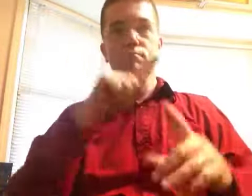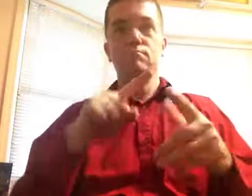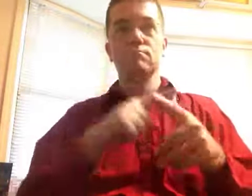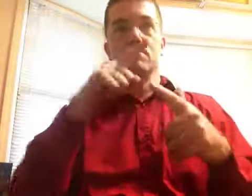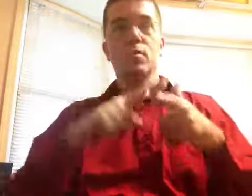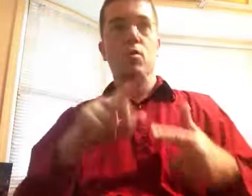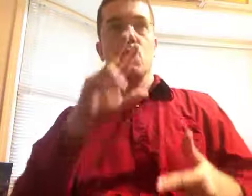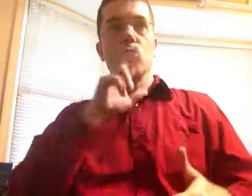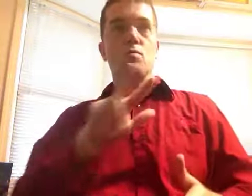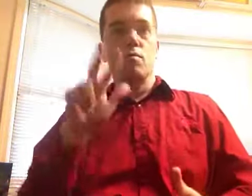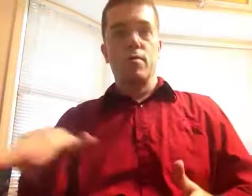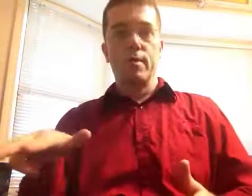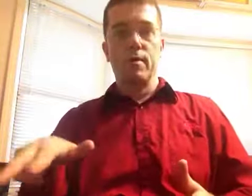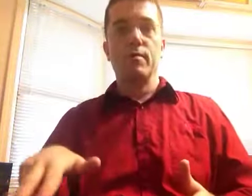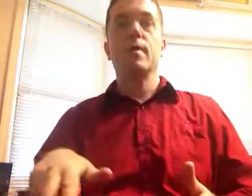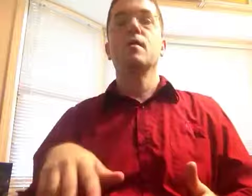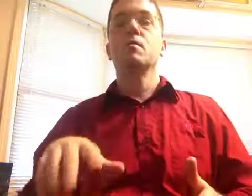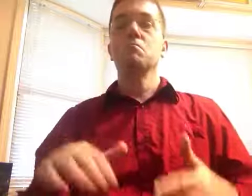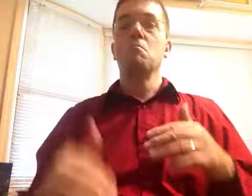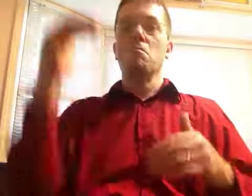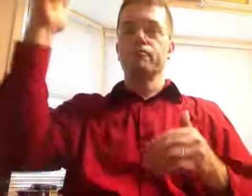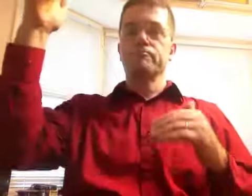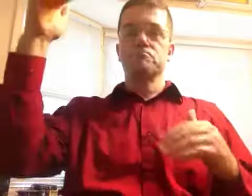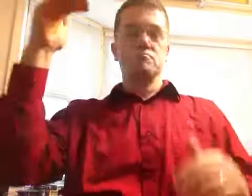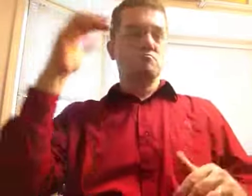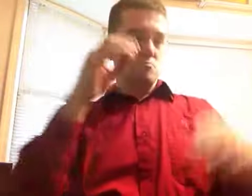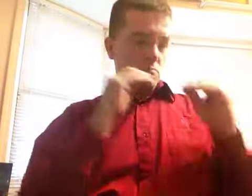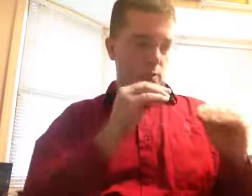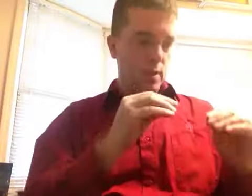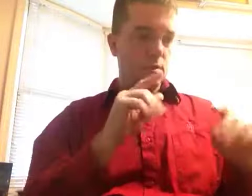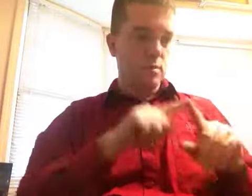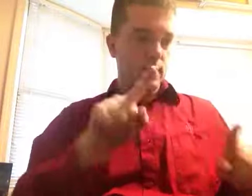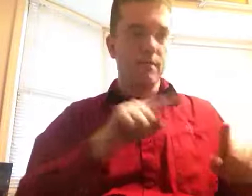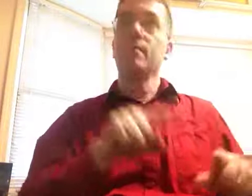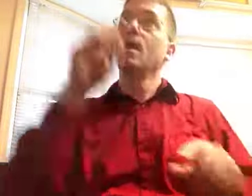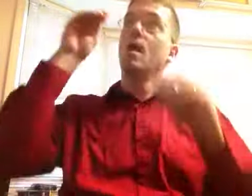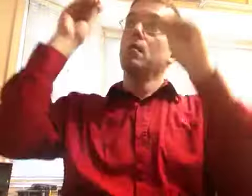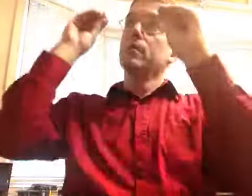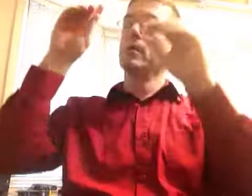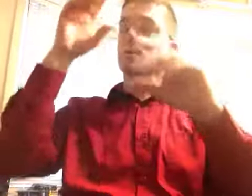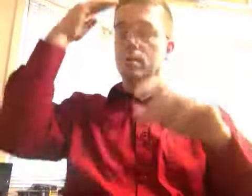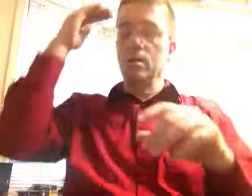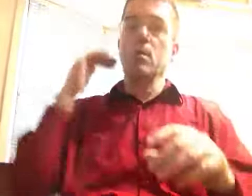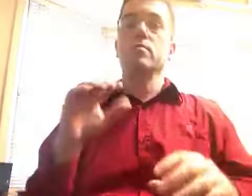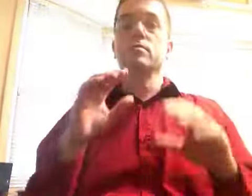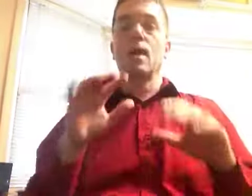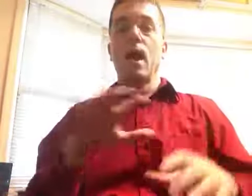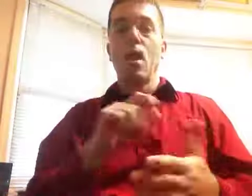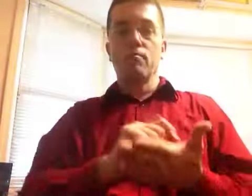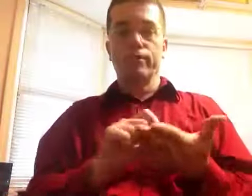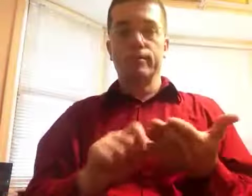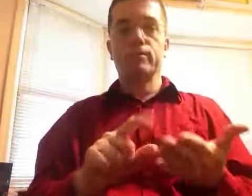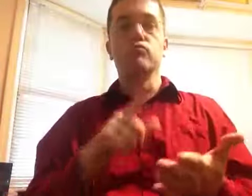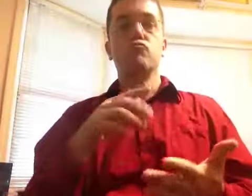And so we're going to teach you how to teach your kids how to handle money. That'll be our next project. We just started writing it, as a matter of fact. It'll come out in about a year.